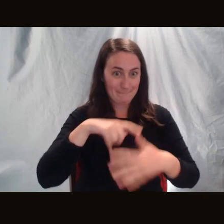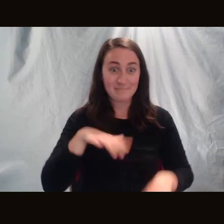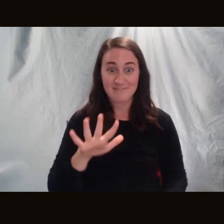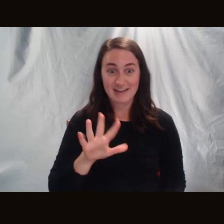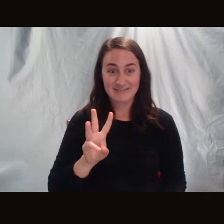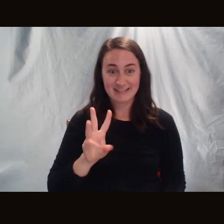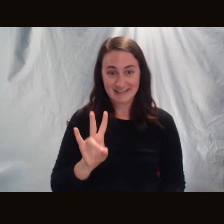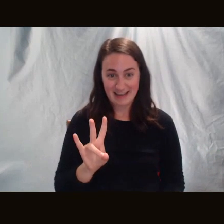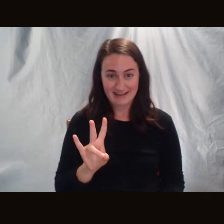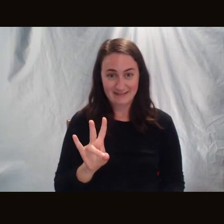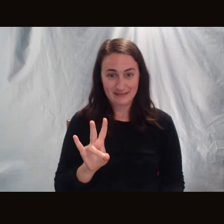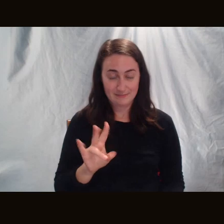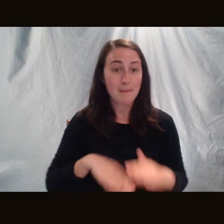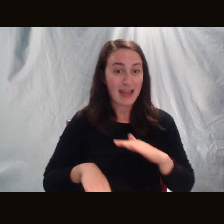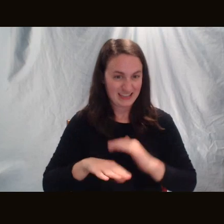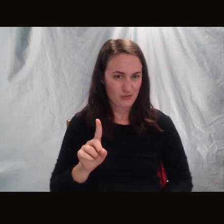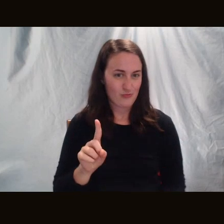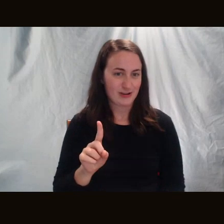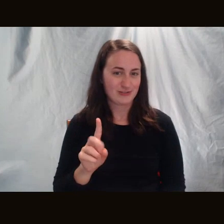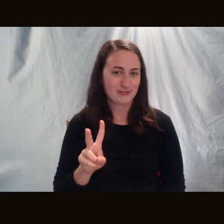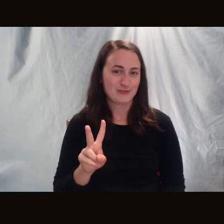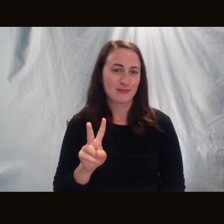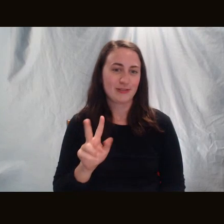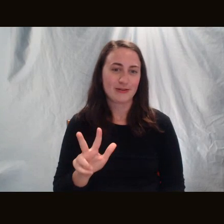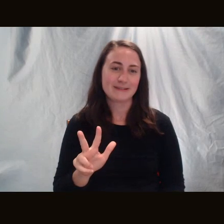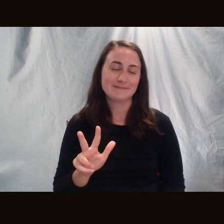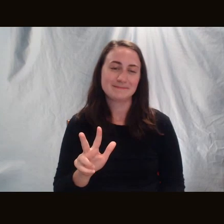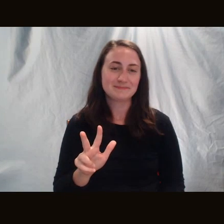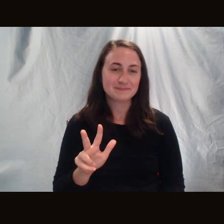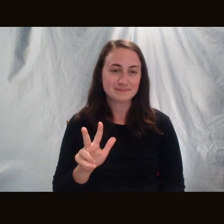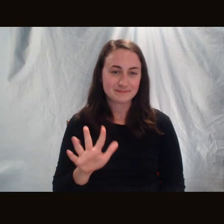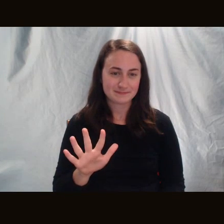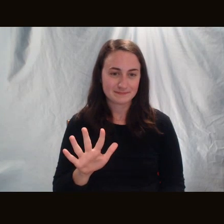5, 6, basic with the timing. 2,